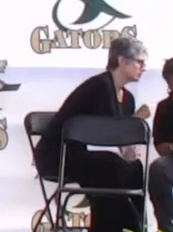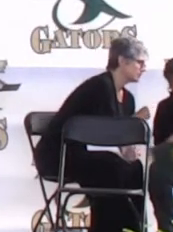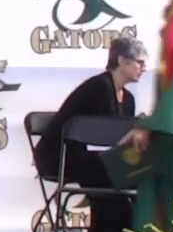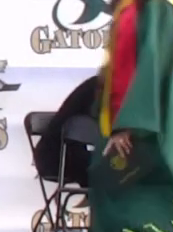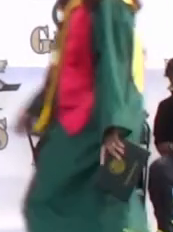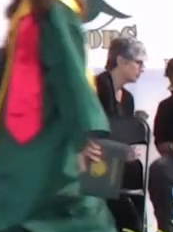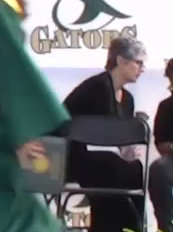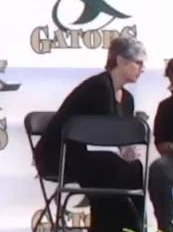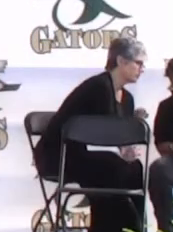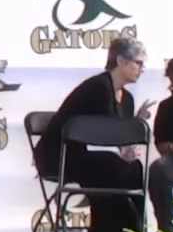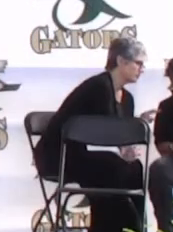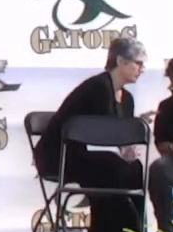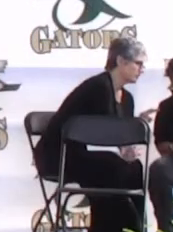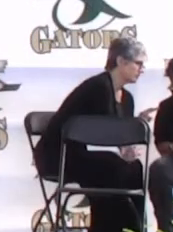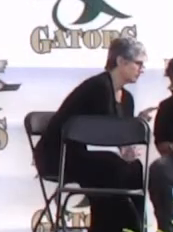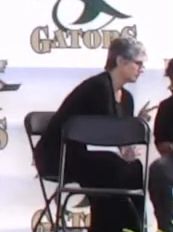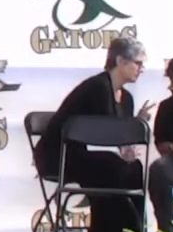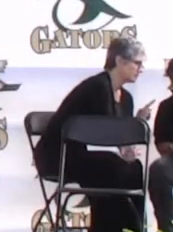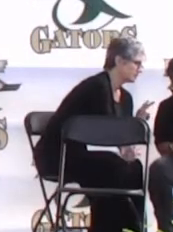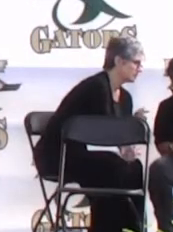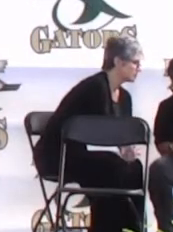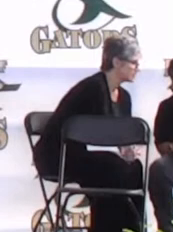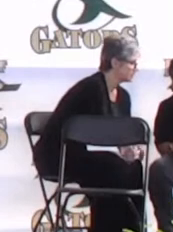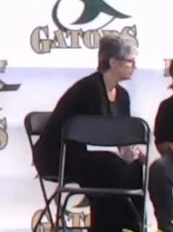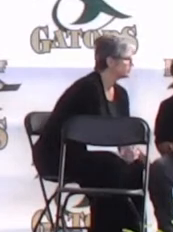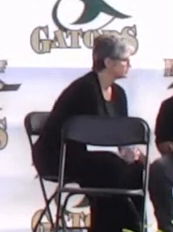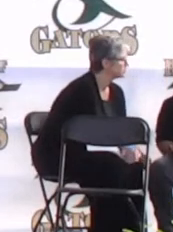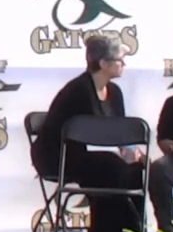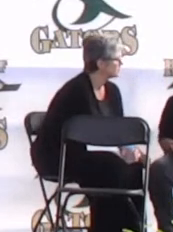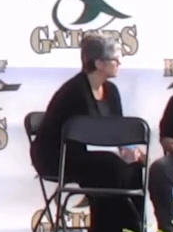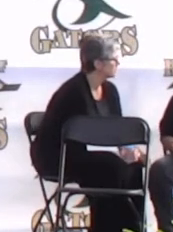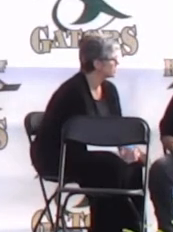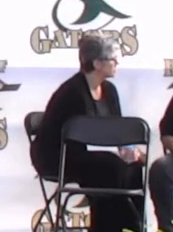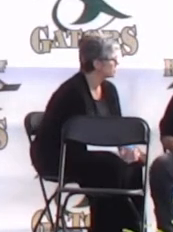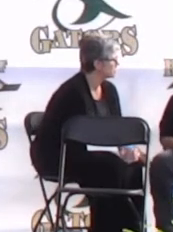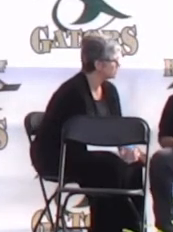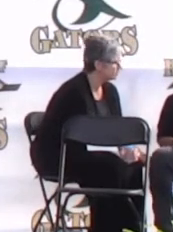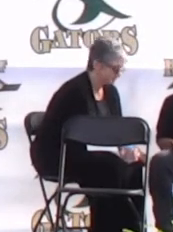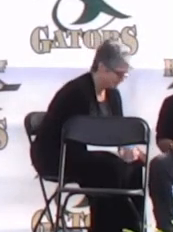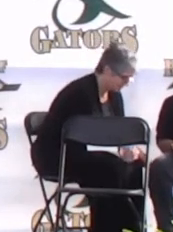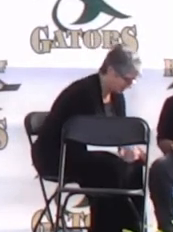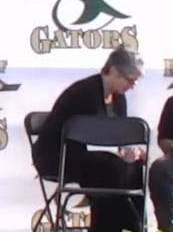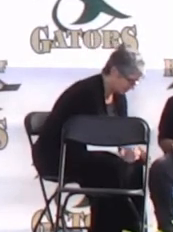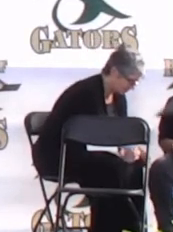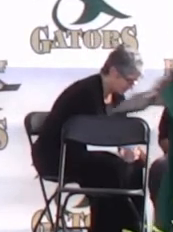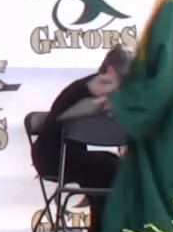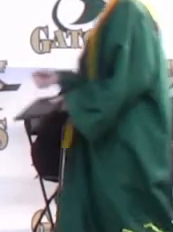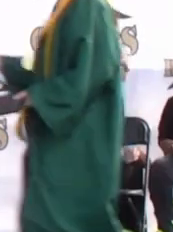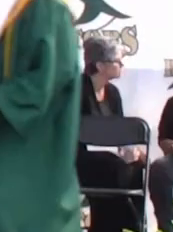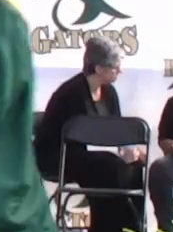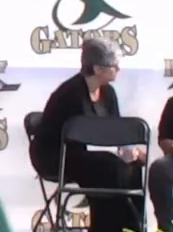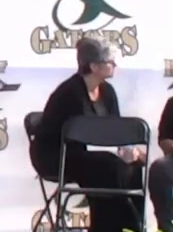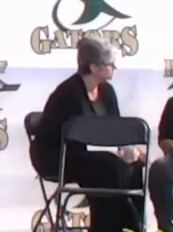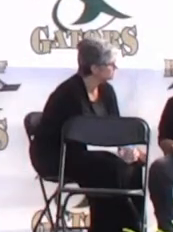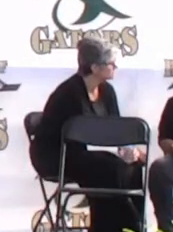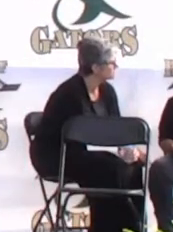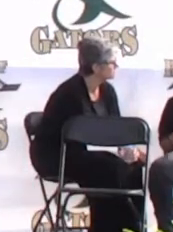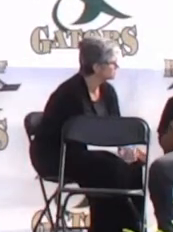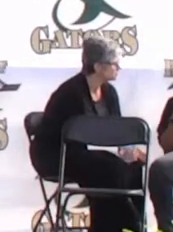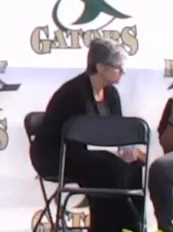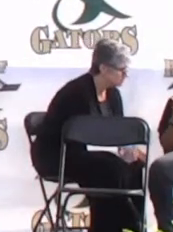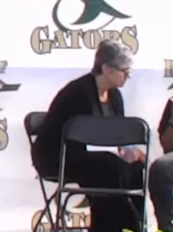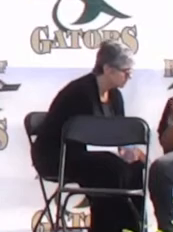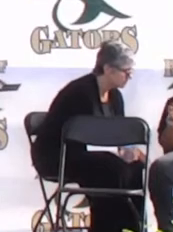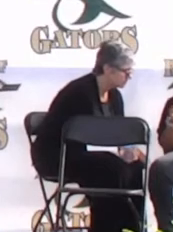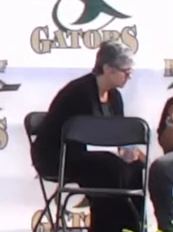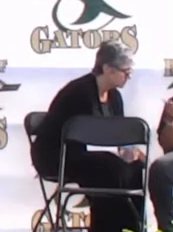Westbrook, honor graduate, immersion graduate. Mr. Overbay's crew, Sophia Aranzazu Rios, honor graduate.